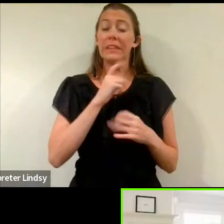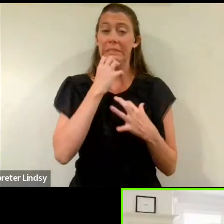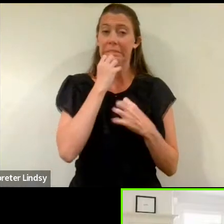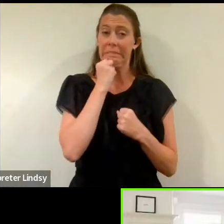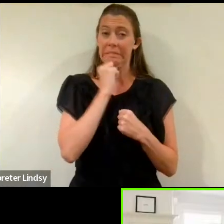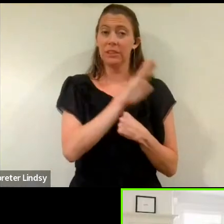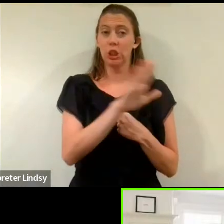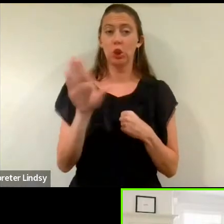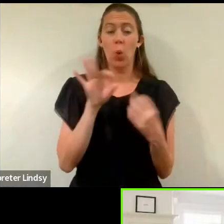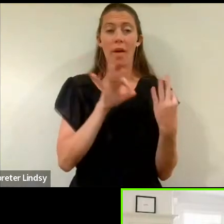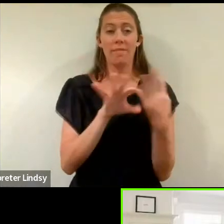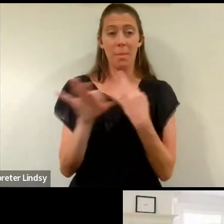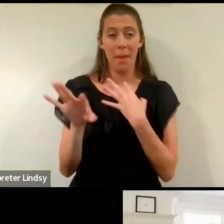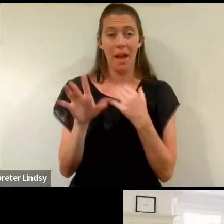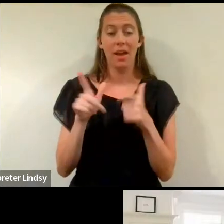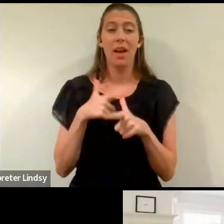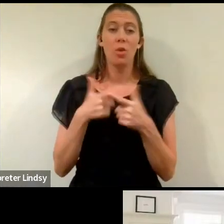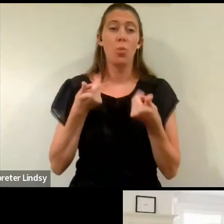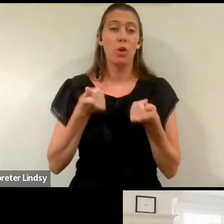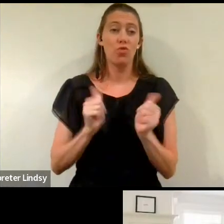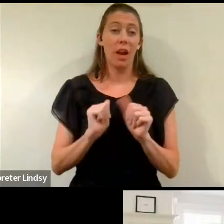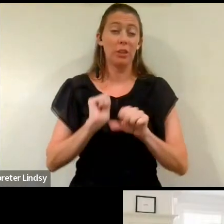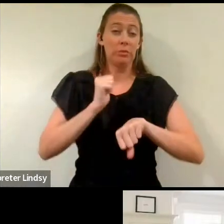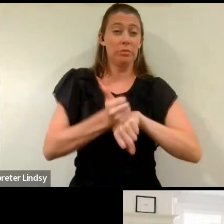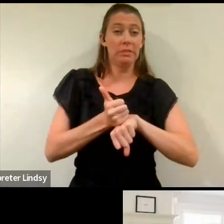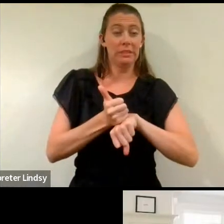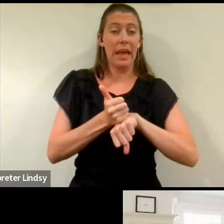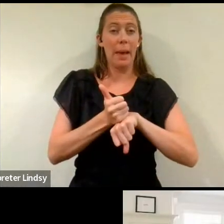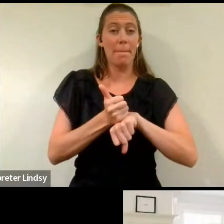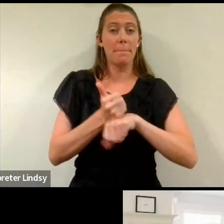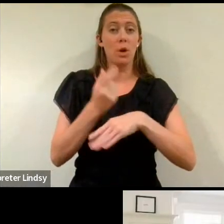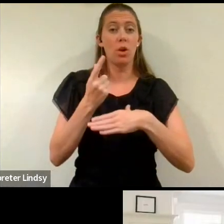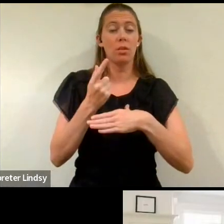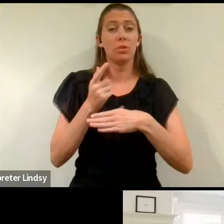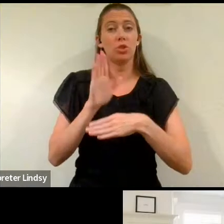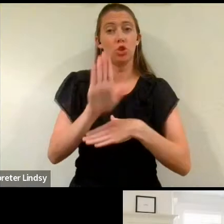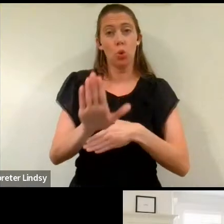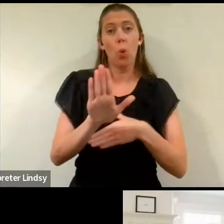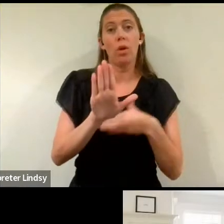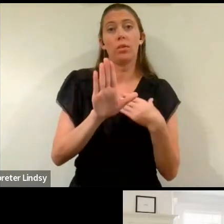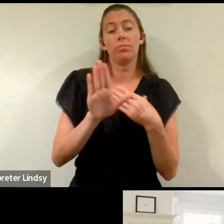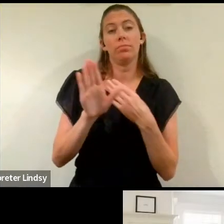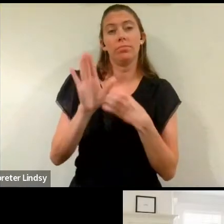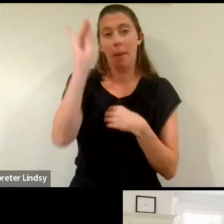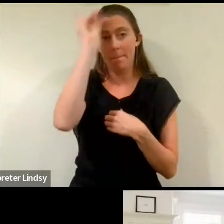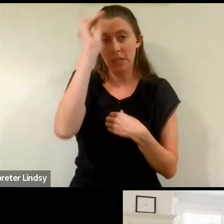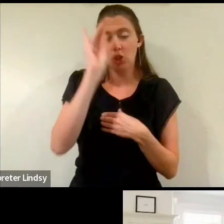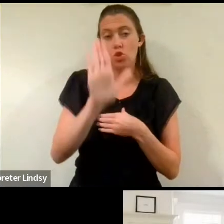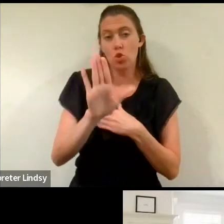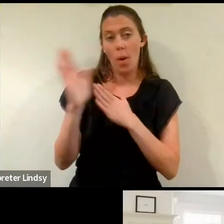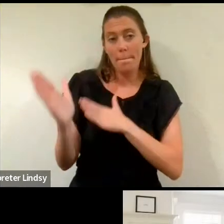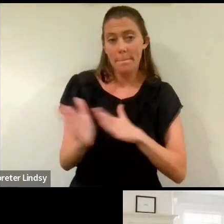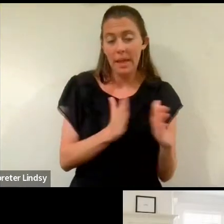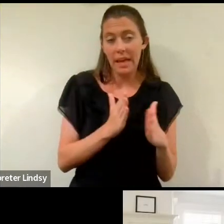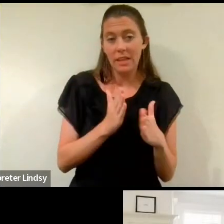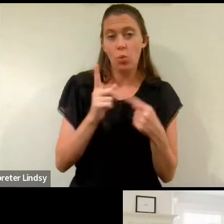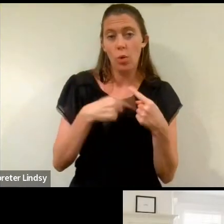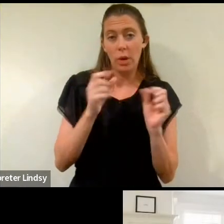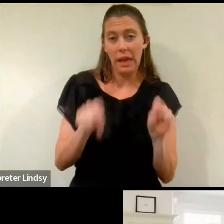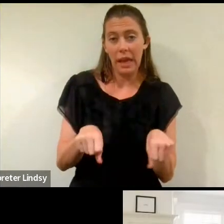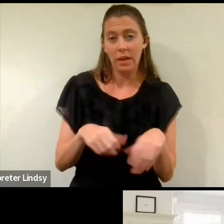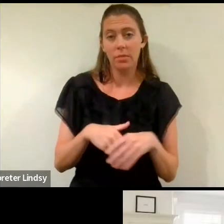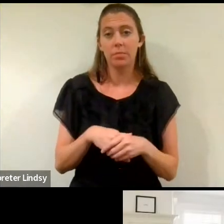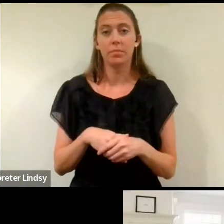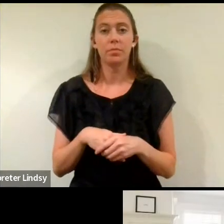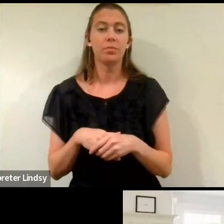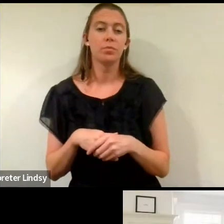can. And I also want to lift up, this is such an important point that we are part of a public health system, as I see it, that